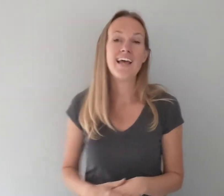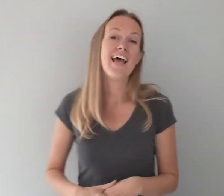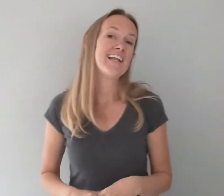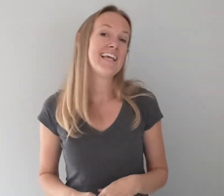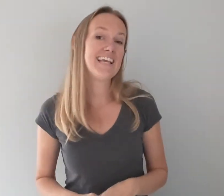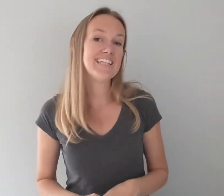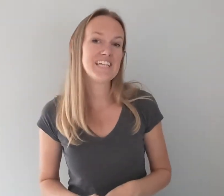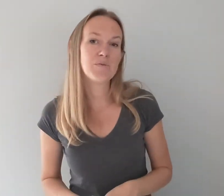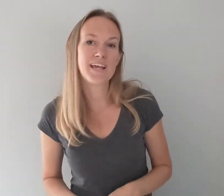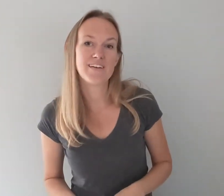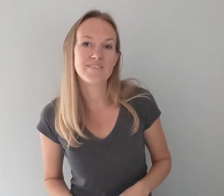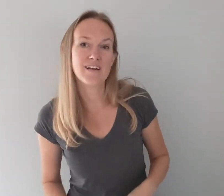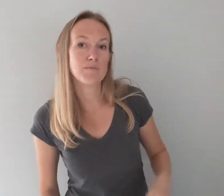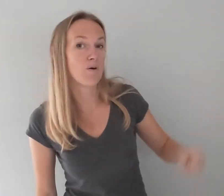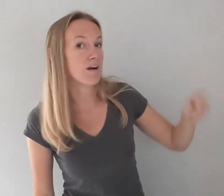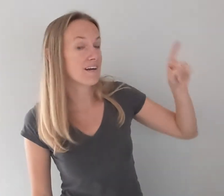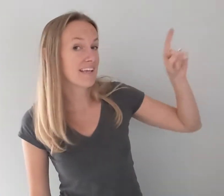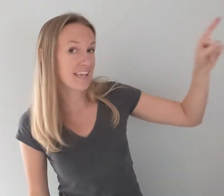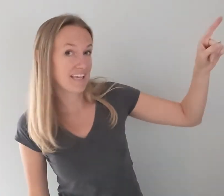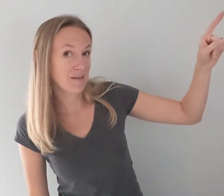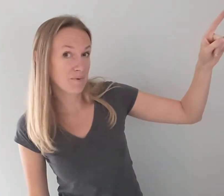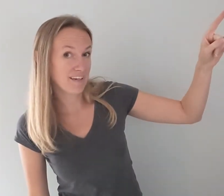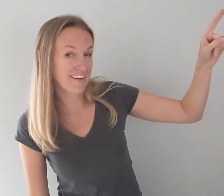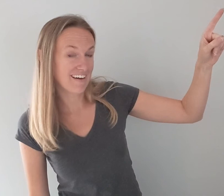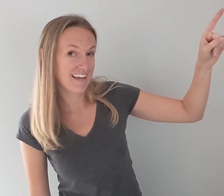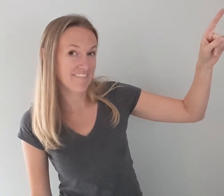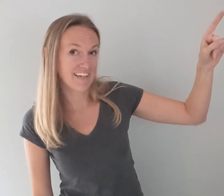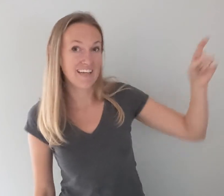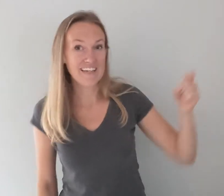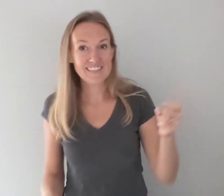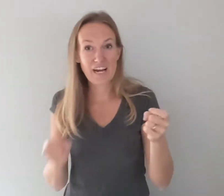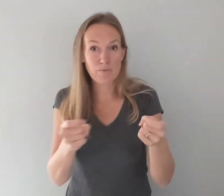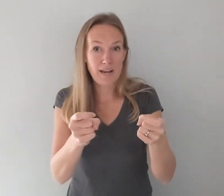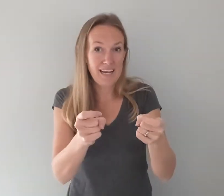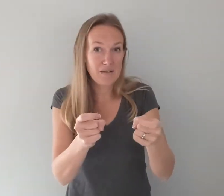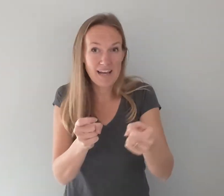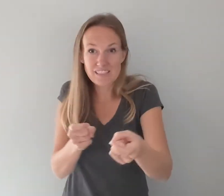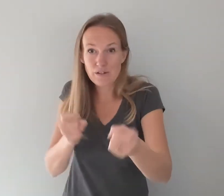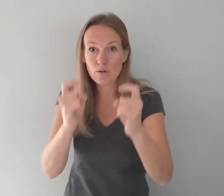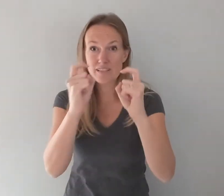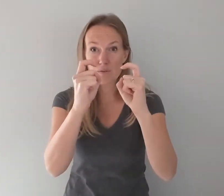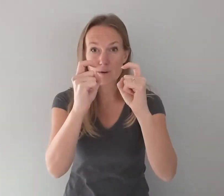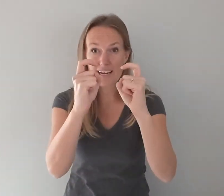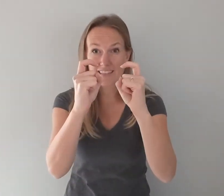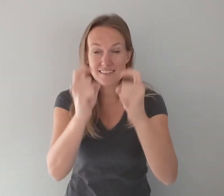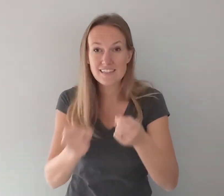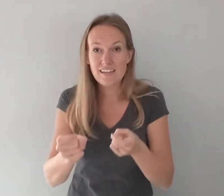And he shall reign forevermore. He, pointing to God in heaven, shall reign. Imagine you're holding the reins